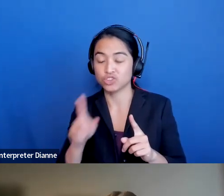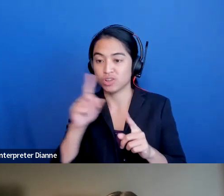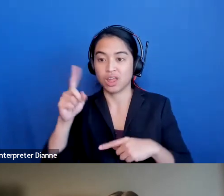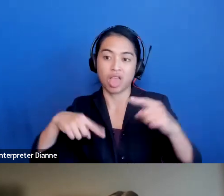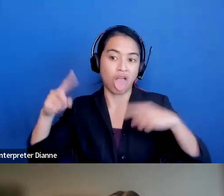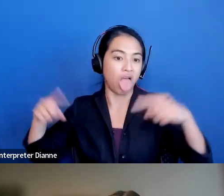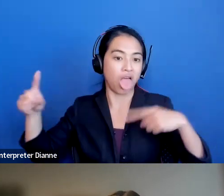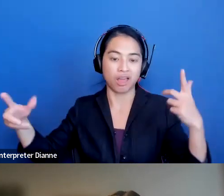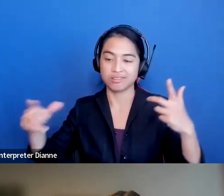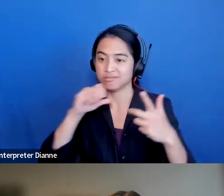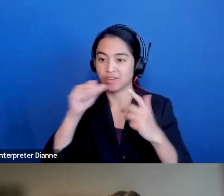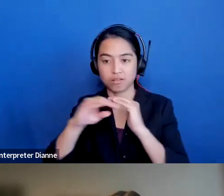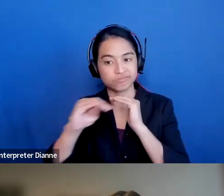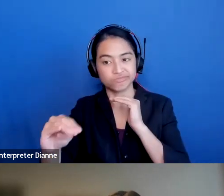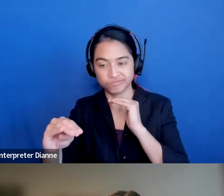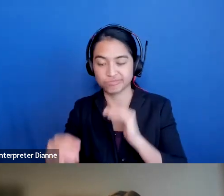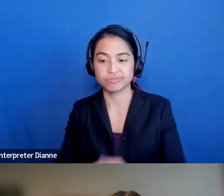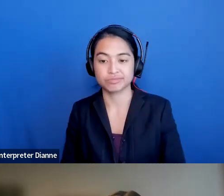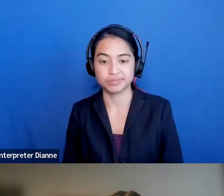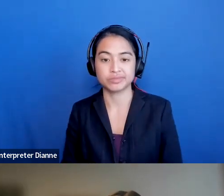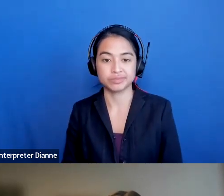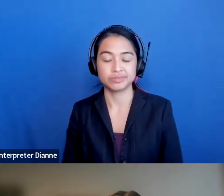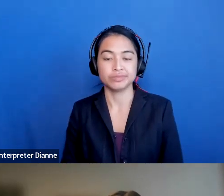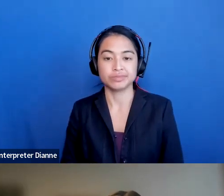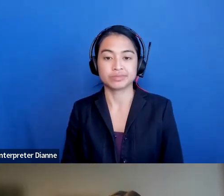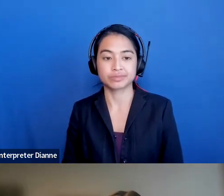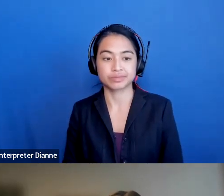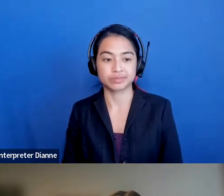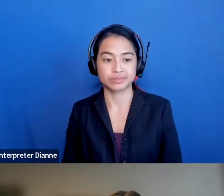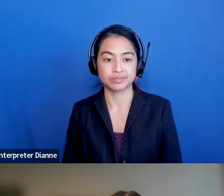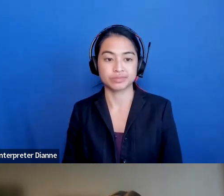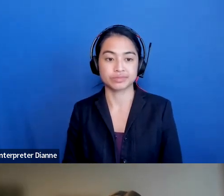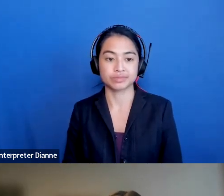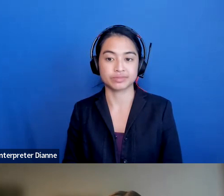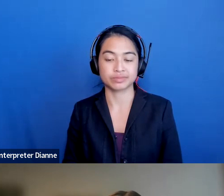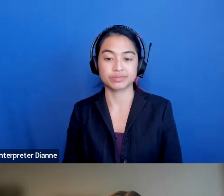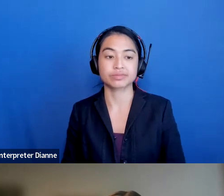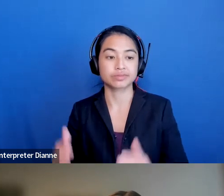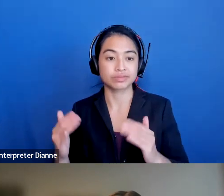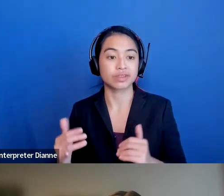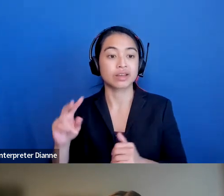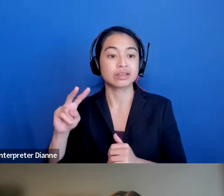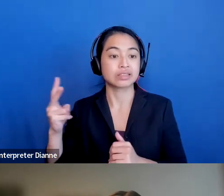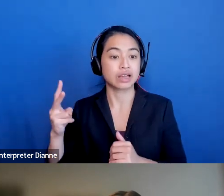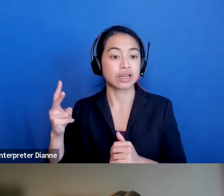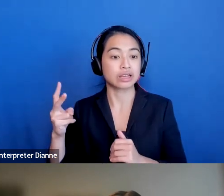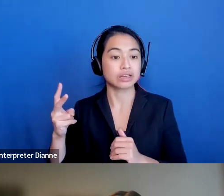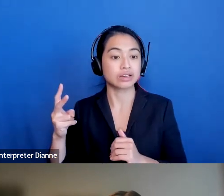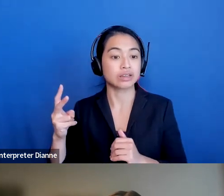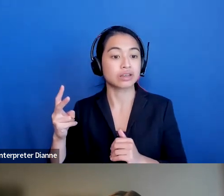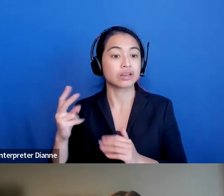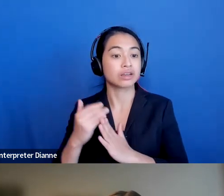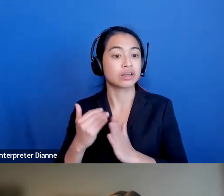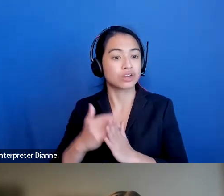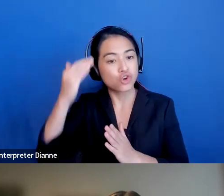place, kind of sporadic. The second criteria is knowledge of work incentives and